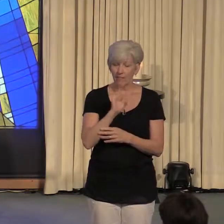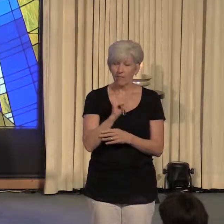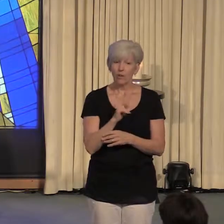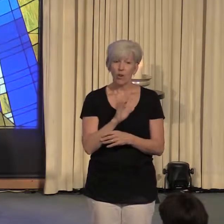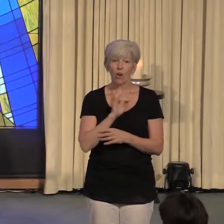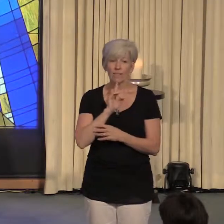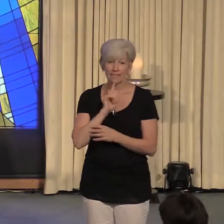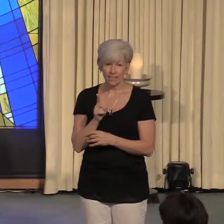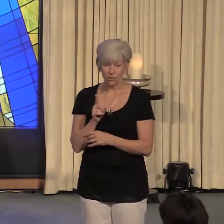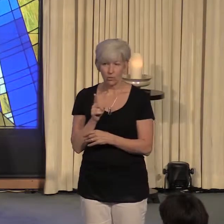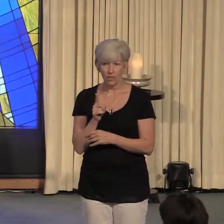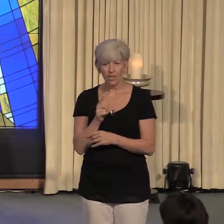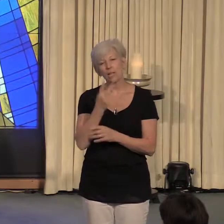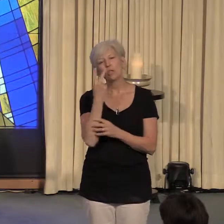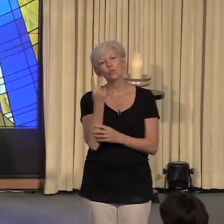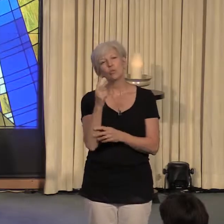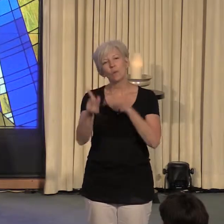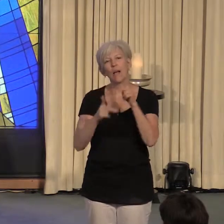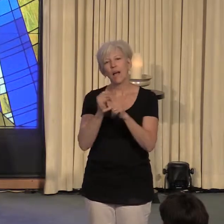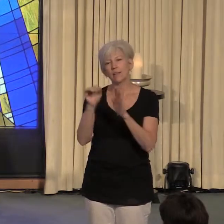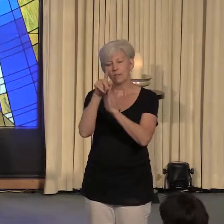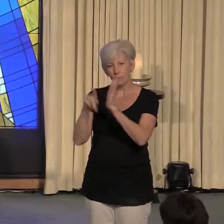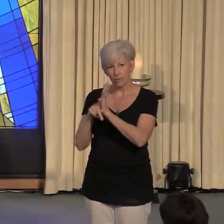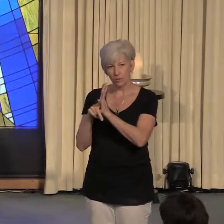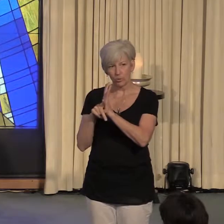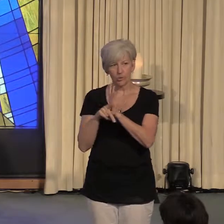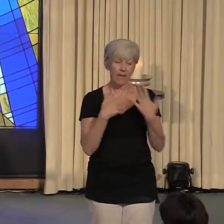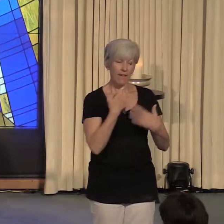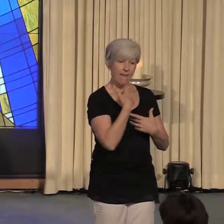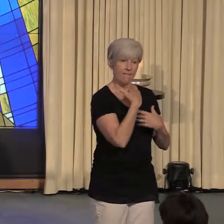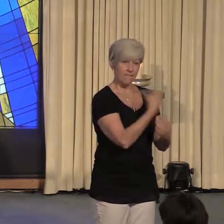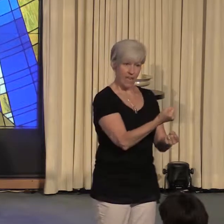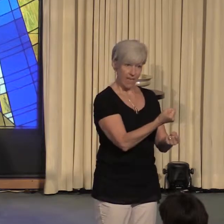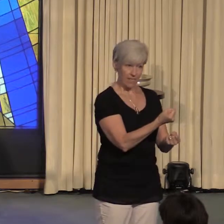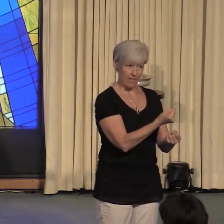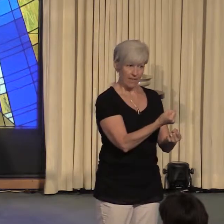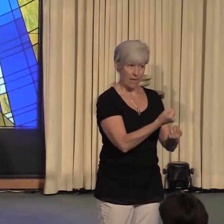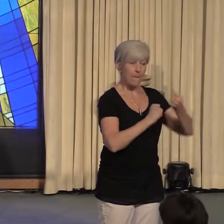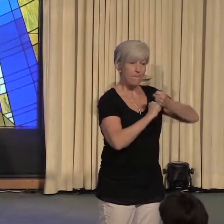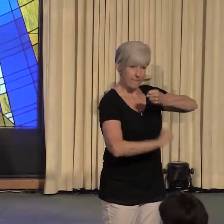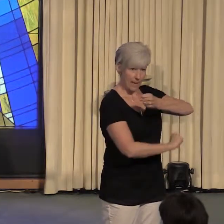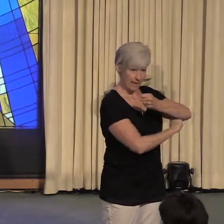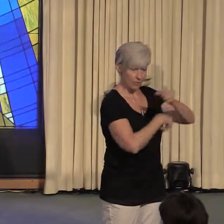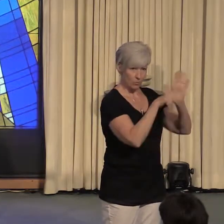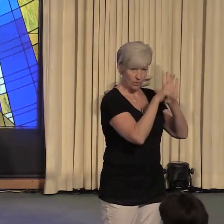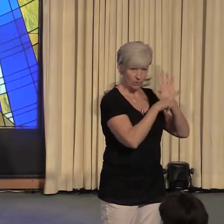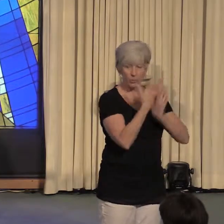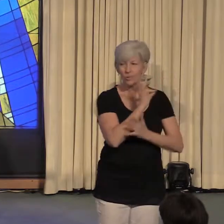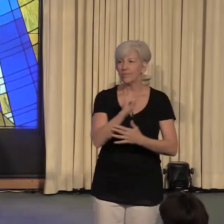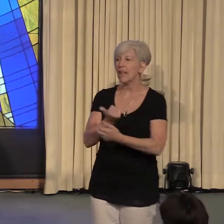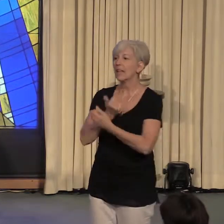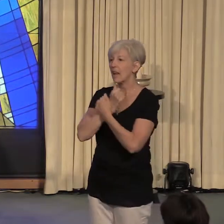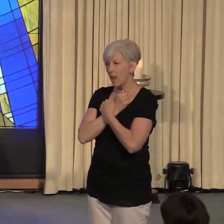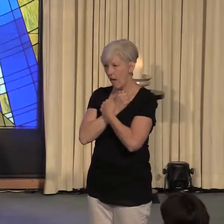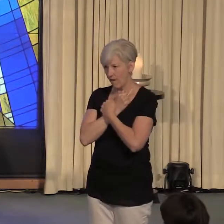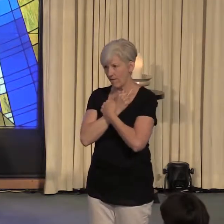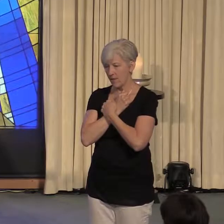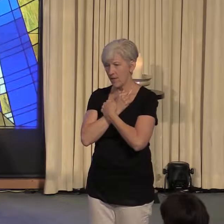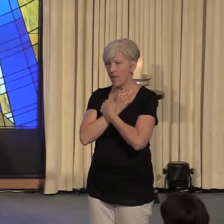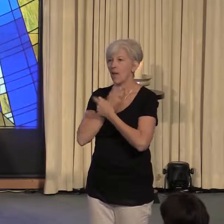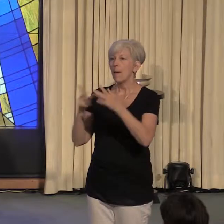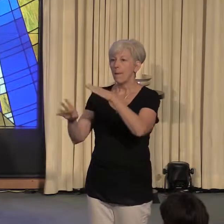2 kinds of principles. There are faith-based principles and love-based principles.